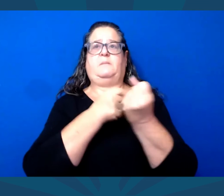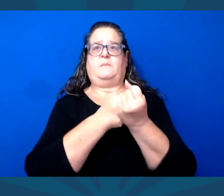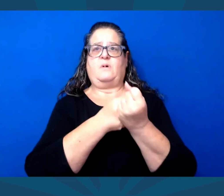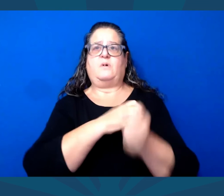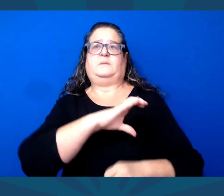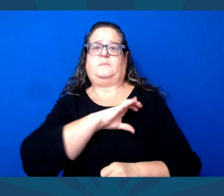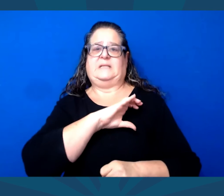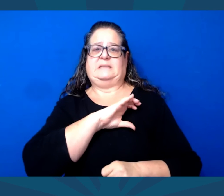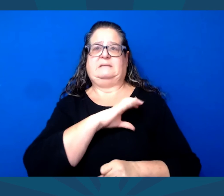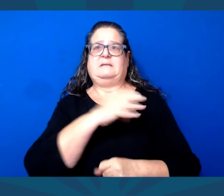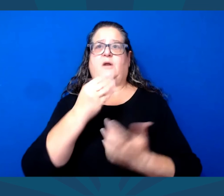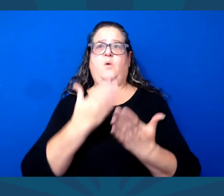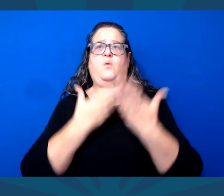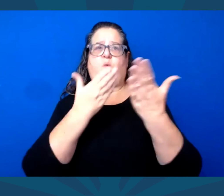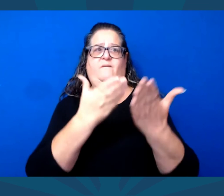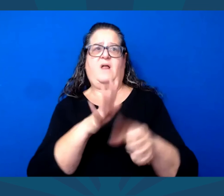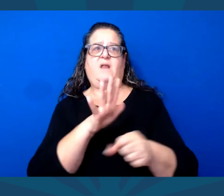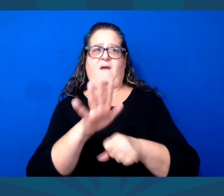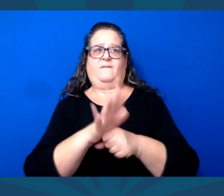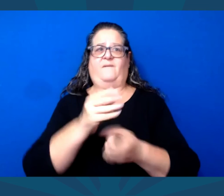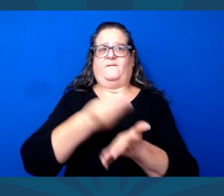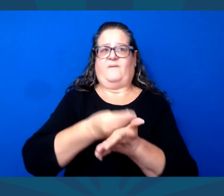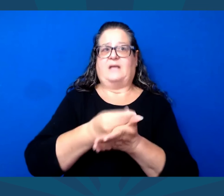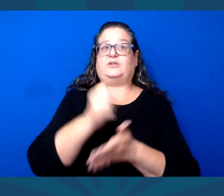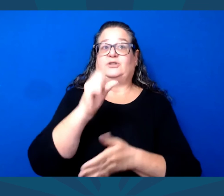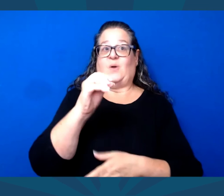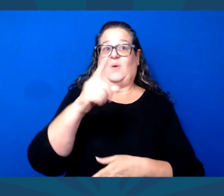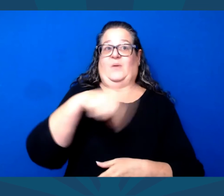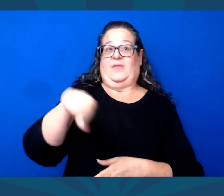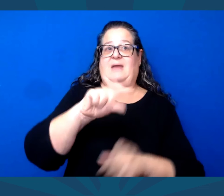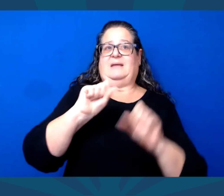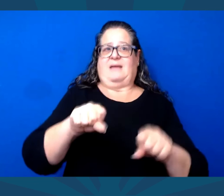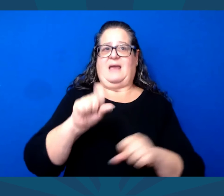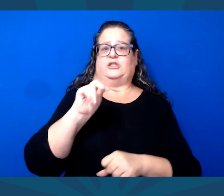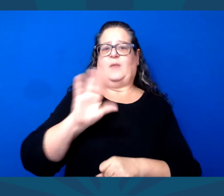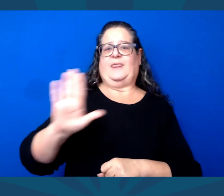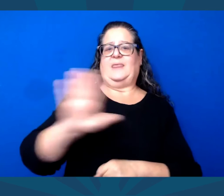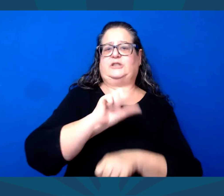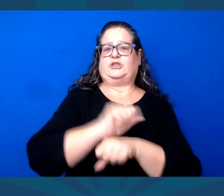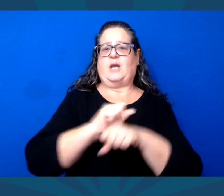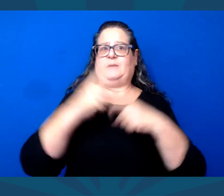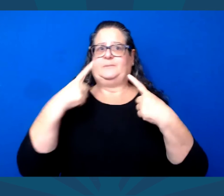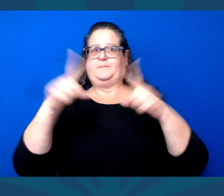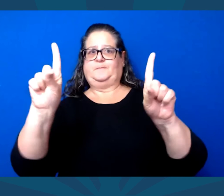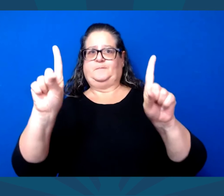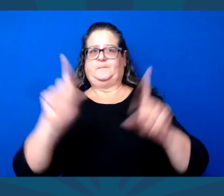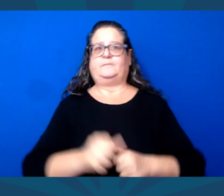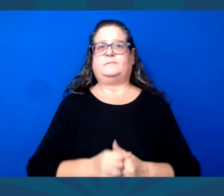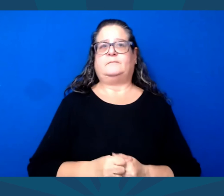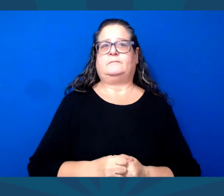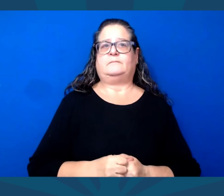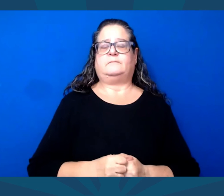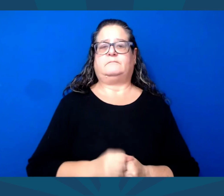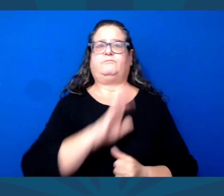I will support legislation that makes our schools and our communities safer. I support law enforcement and the adequate